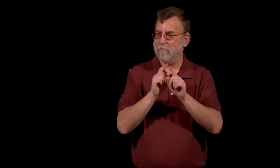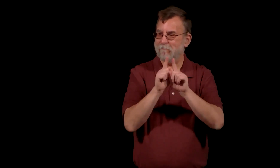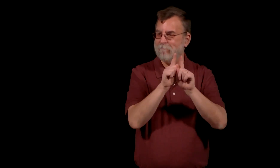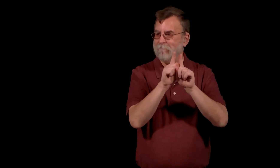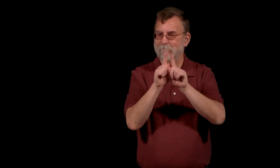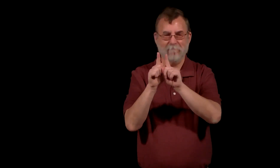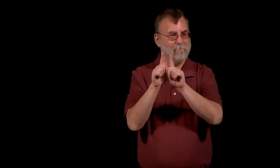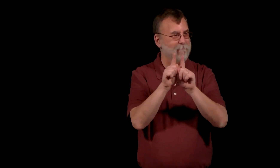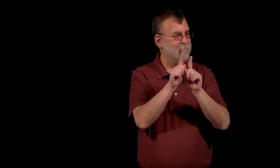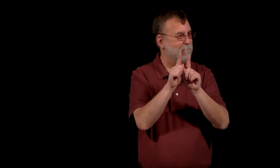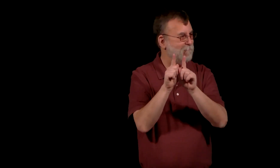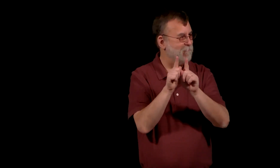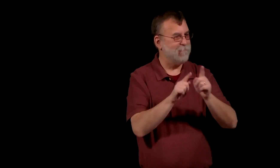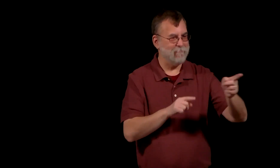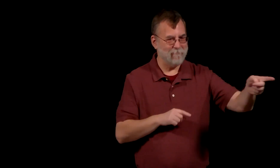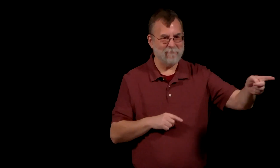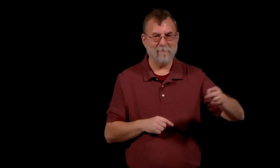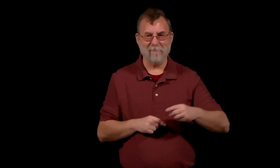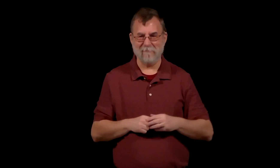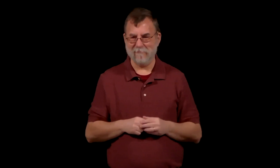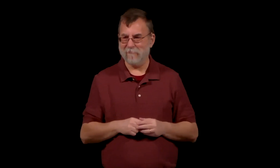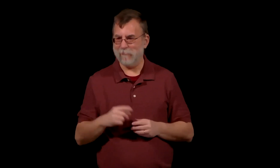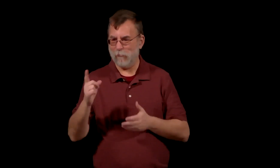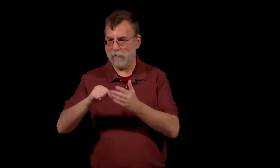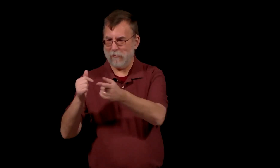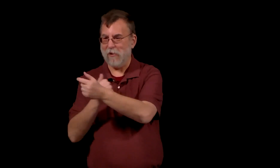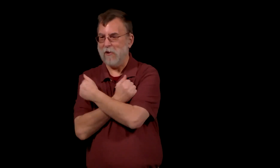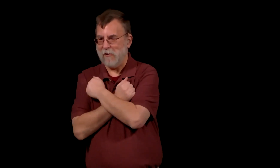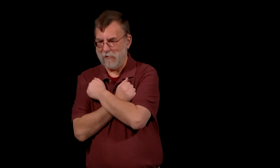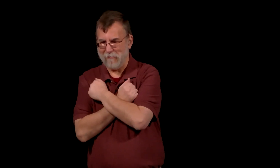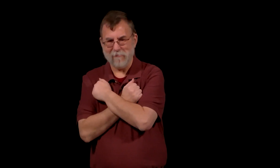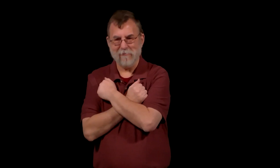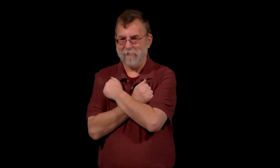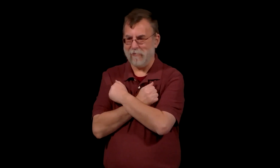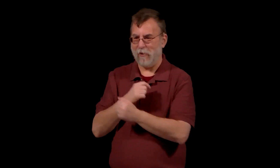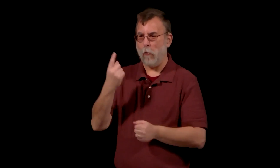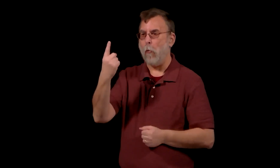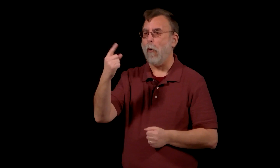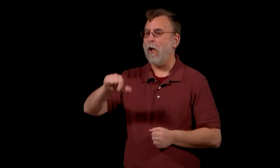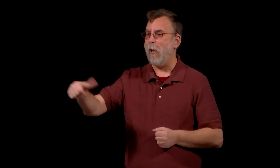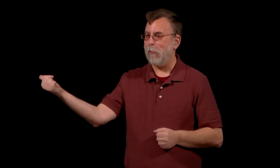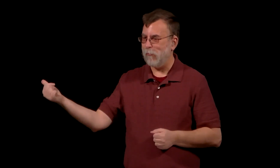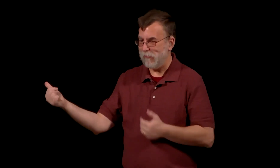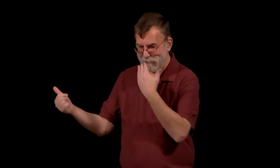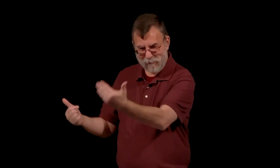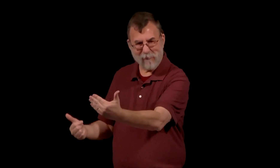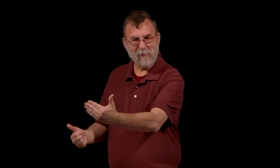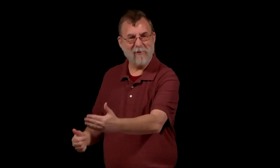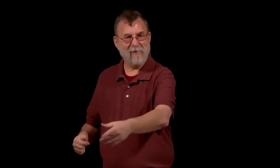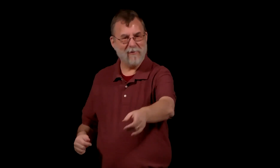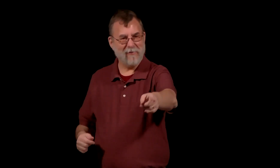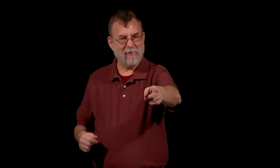Friends. Love between friends. Companionship. Love. Love one another.